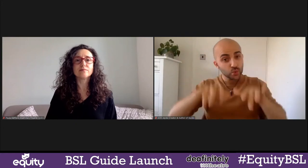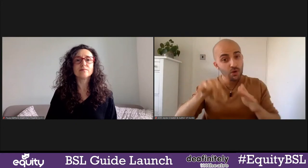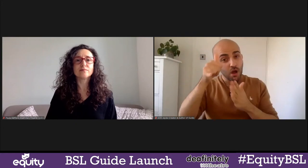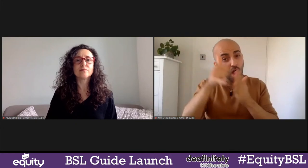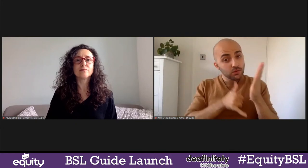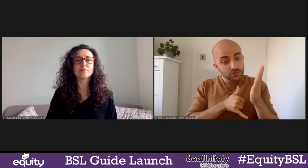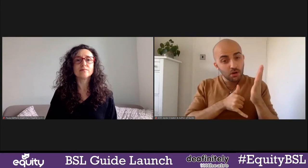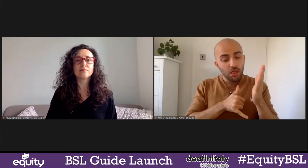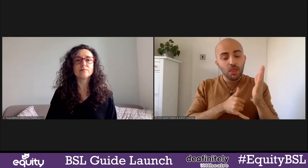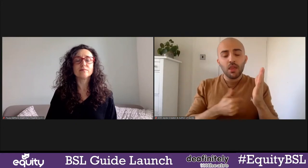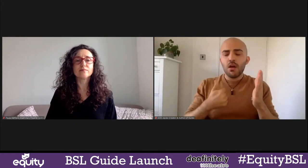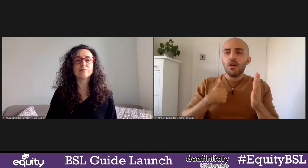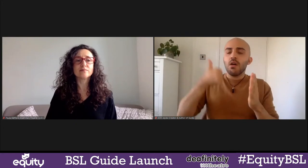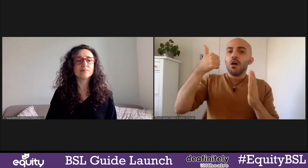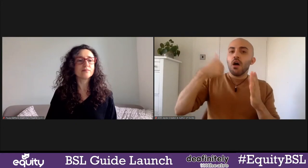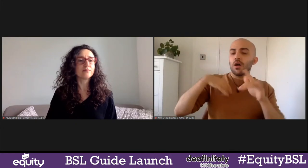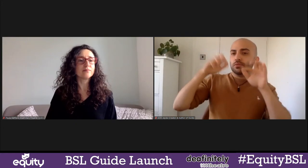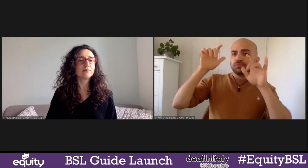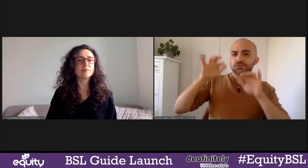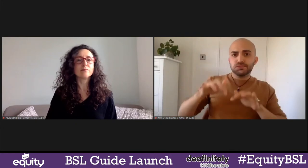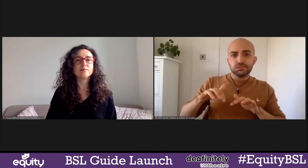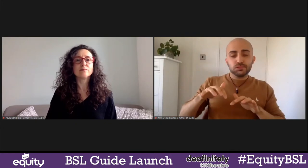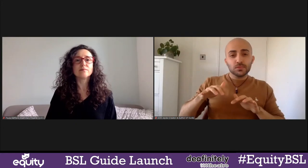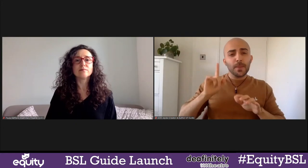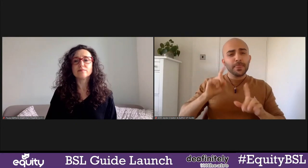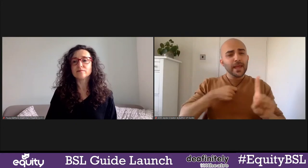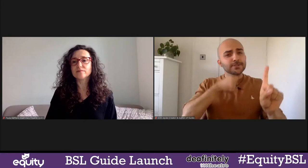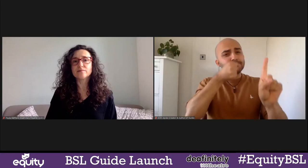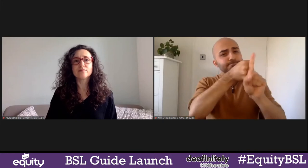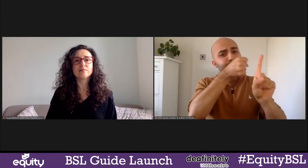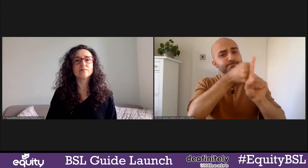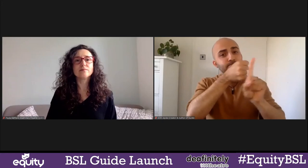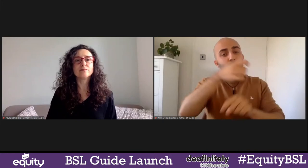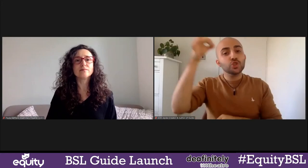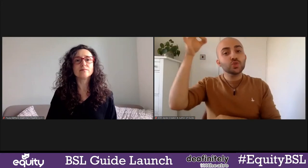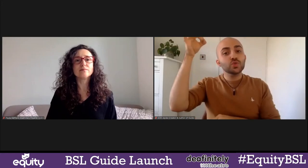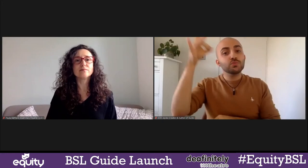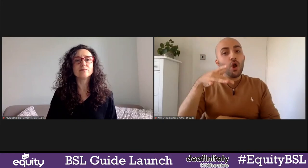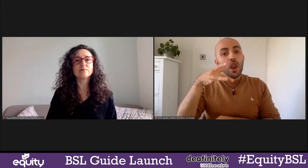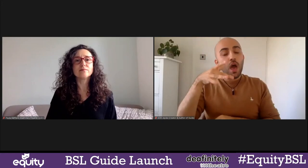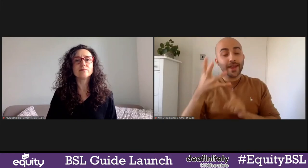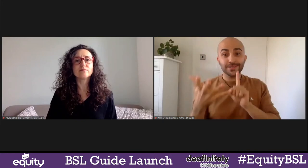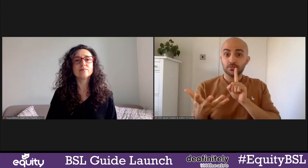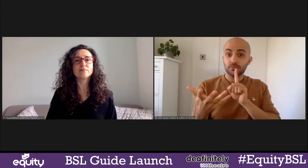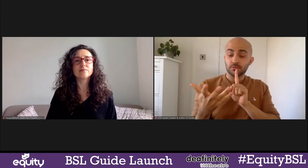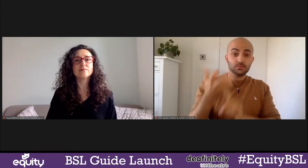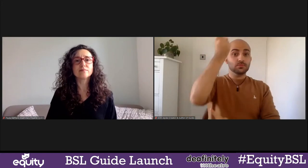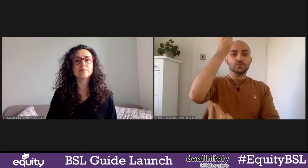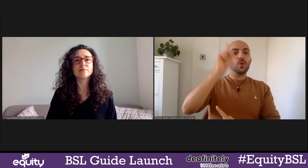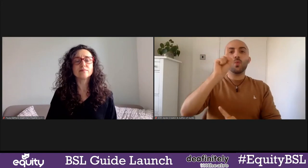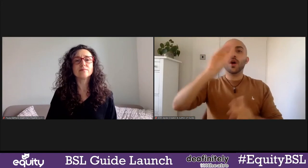Following my tweets, I was approached by the stage asking if I would write an article. So I wrote the article, and then I